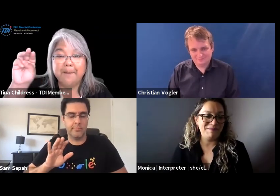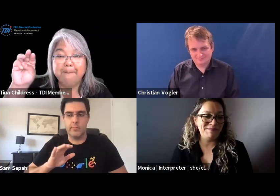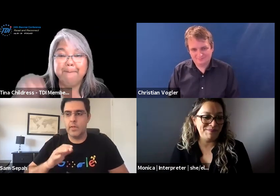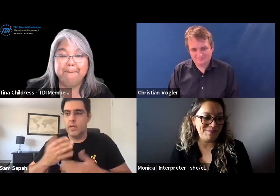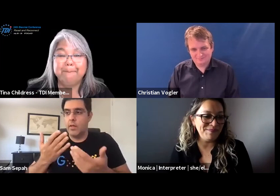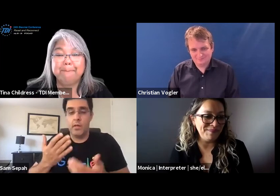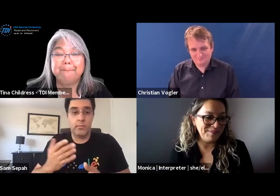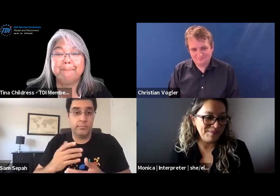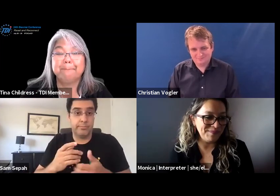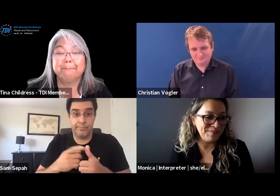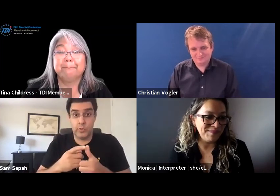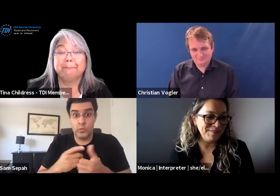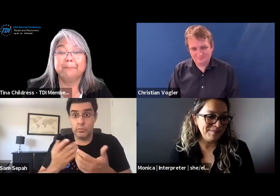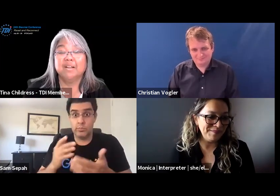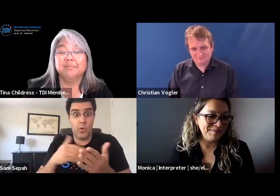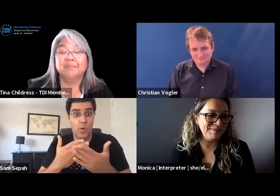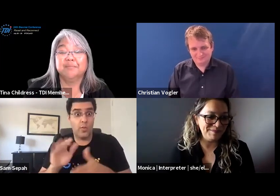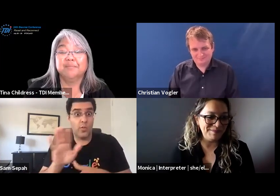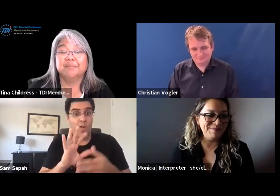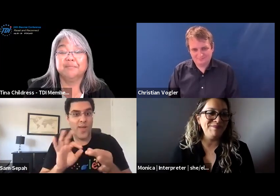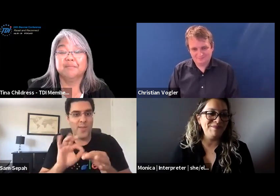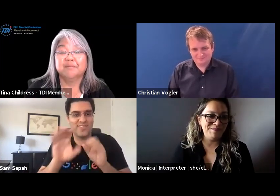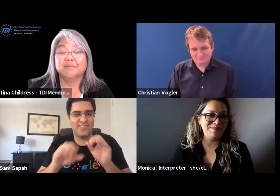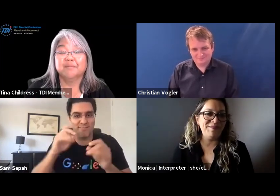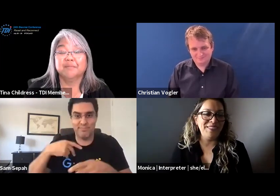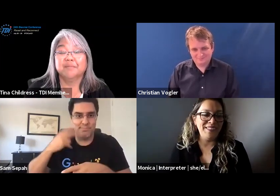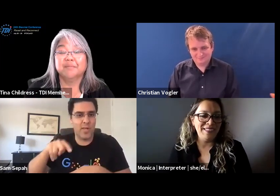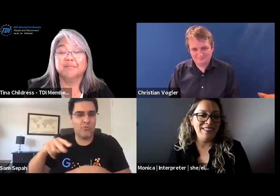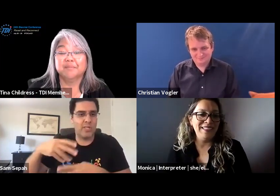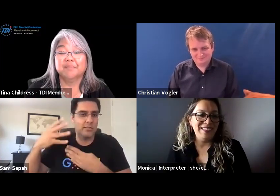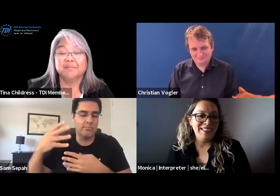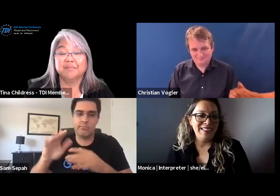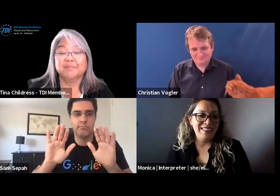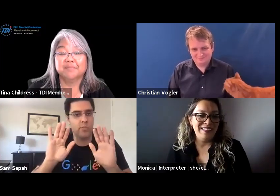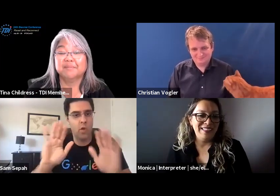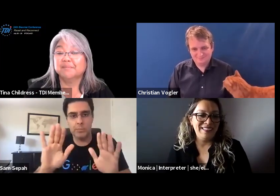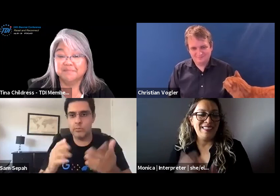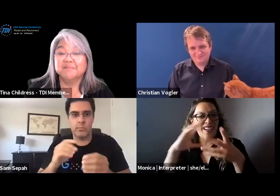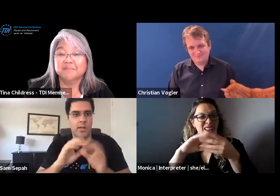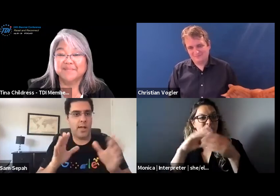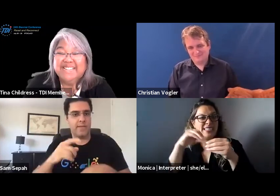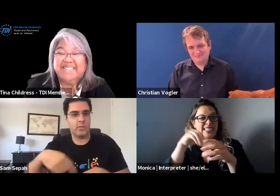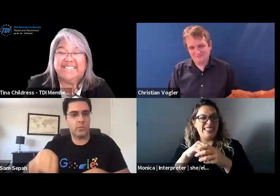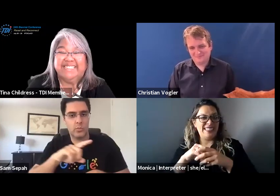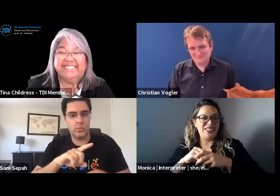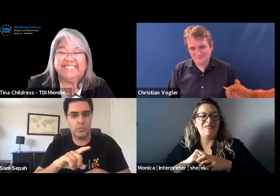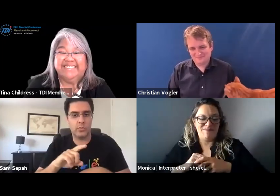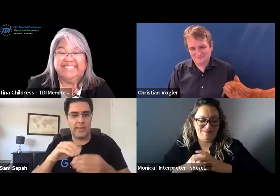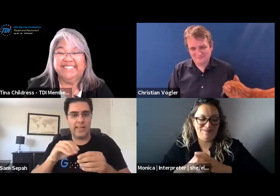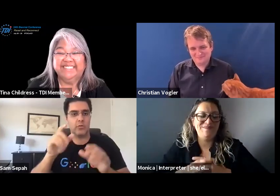Sam. Sam here. First of all of your comments that you've put in the chat are amazing.